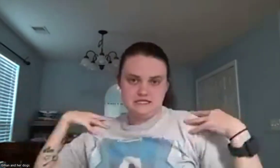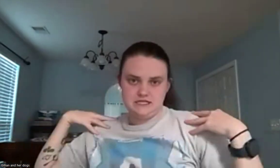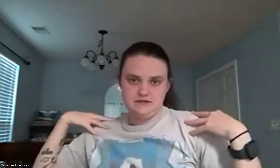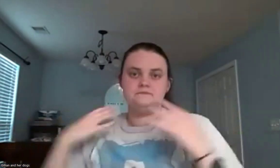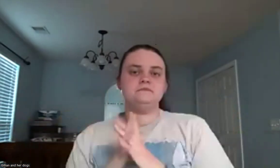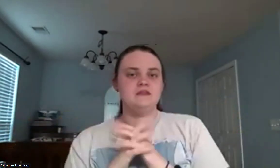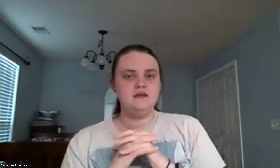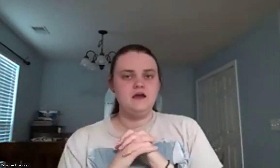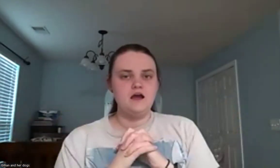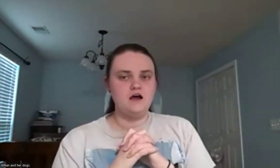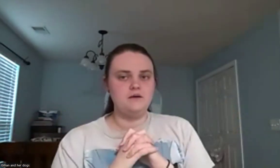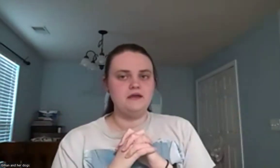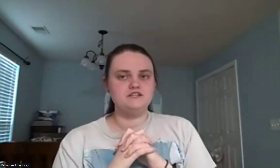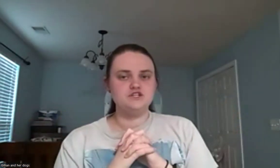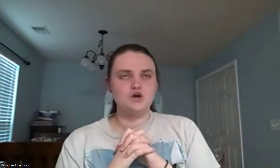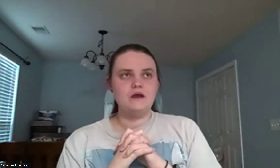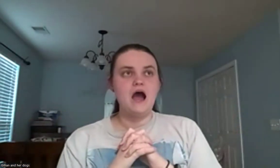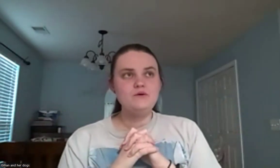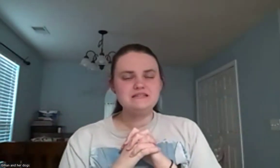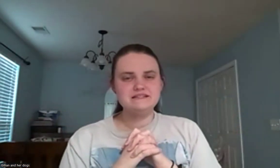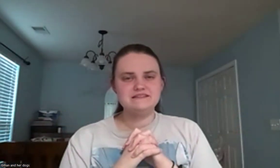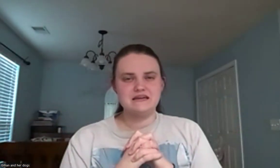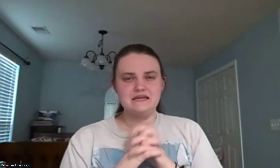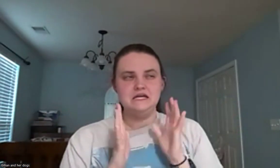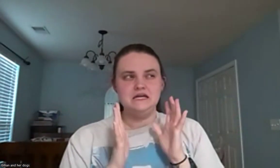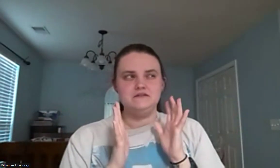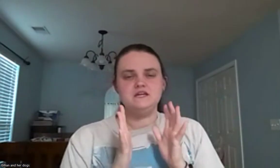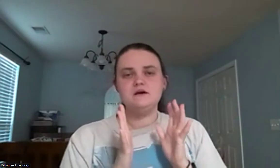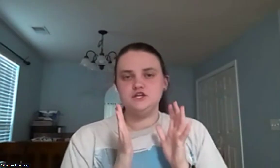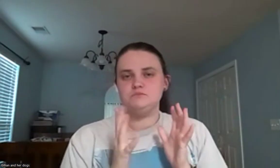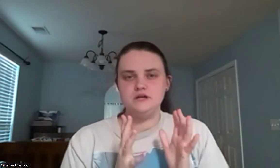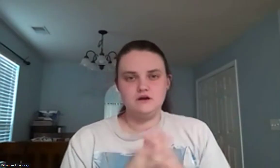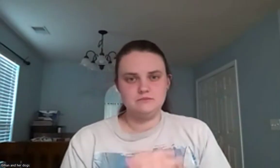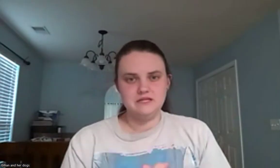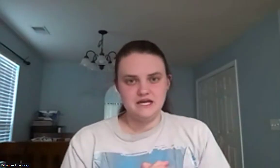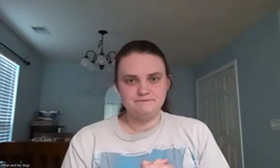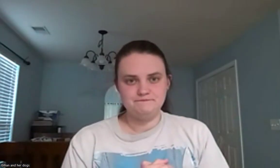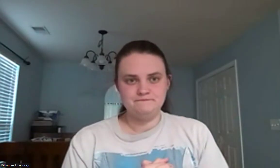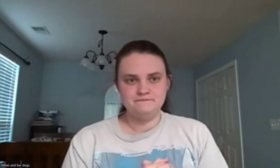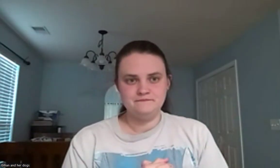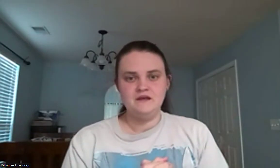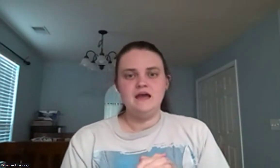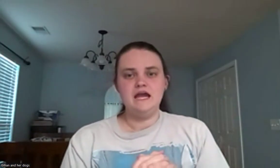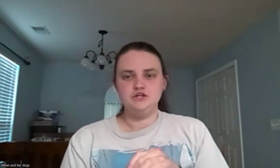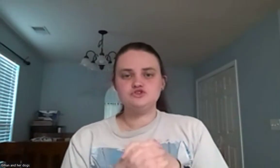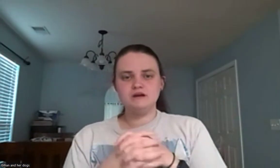standing. And so I always like to say, think about like you're putting on a play and you're trying